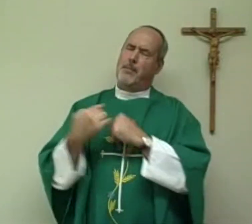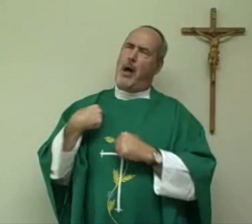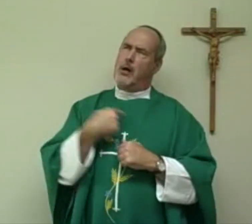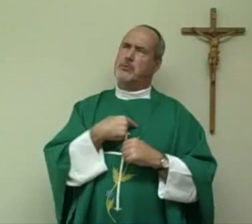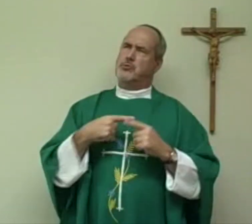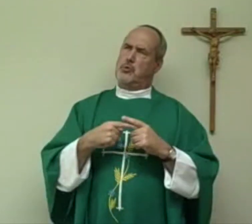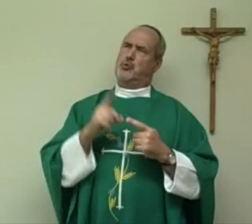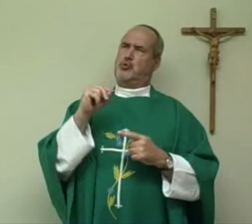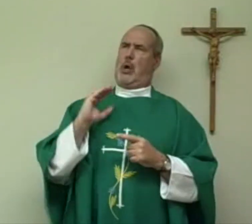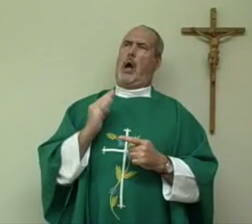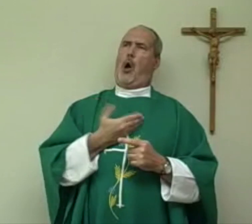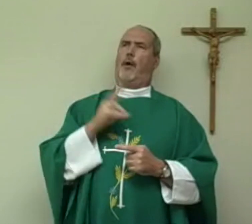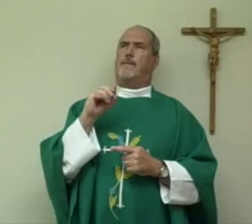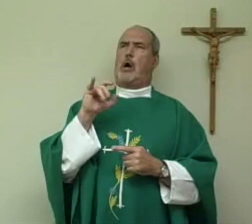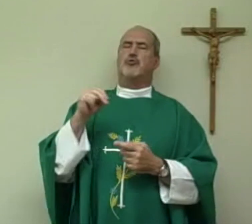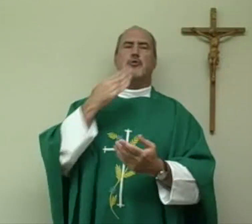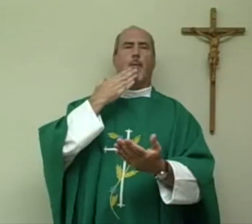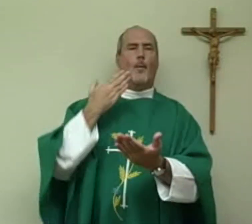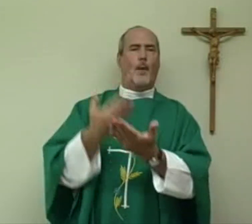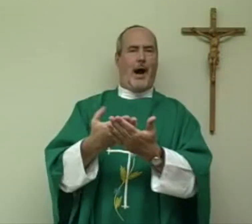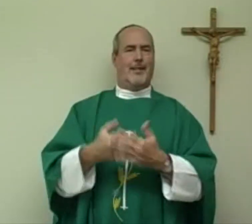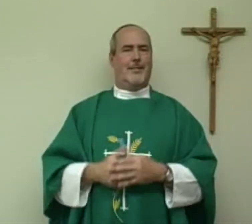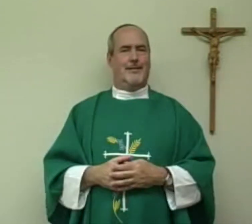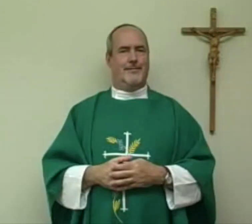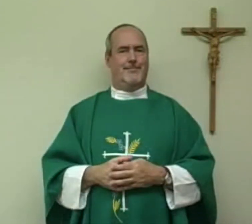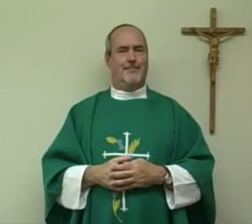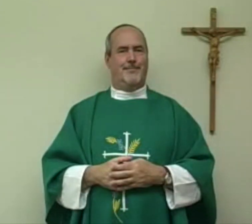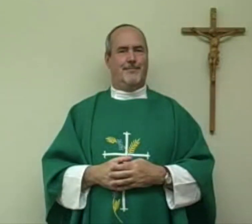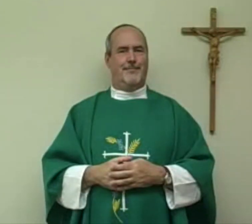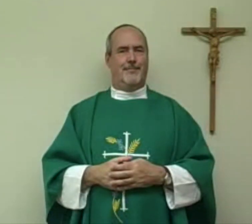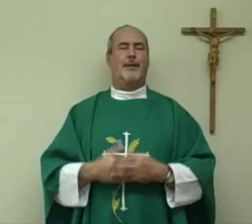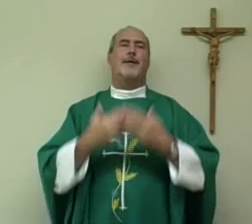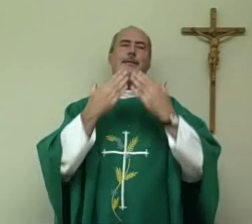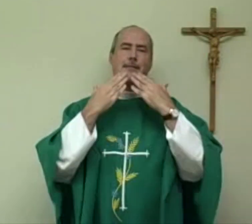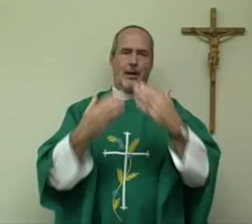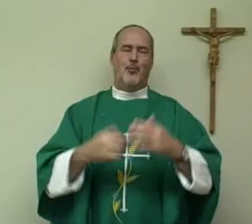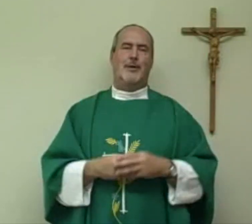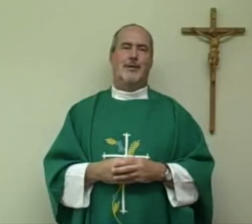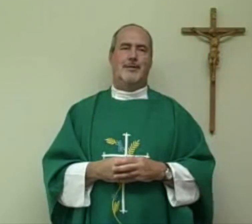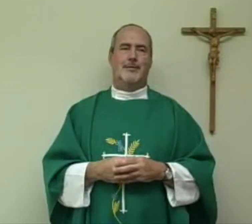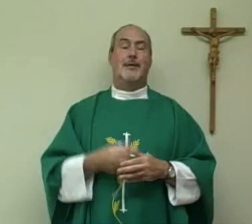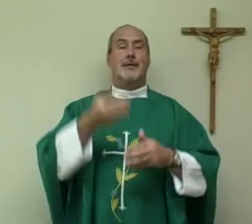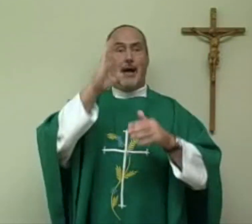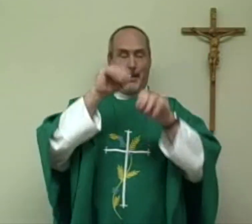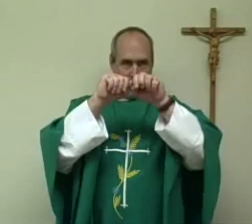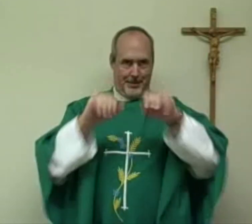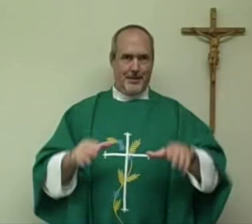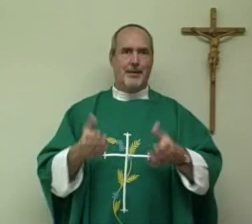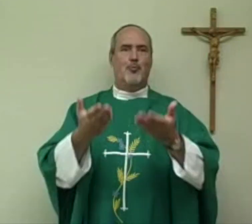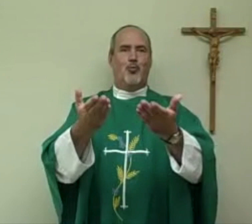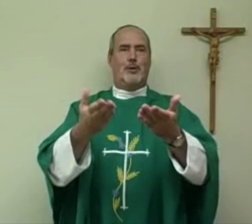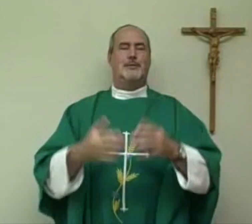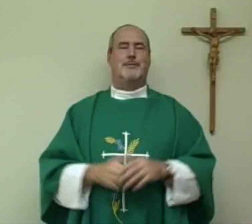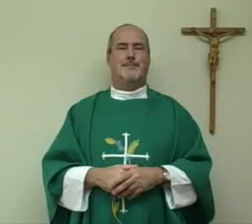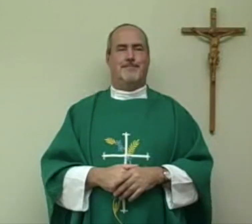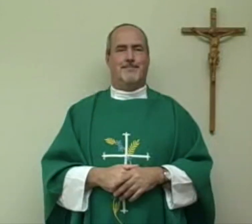God to help us to do our vocation well. Thank you, and may God bless you.